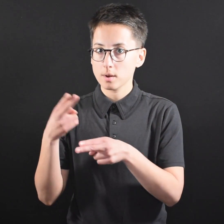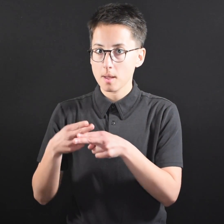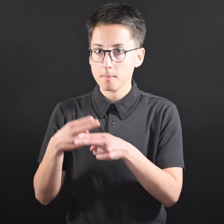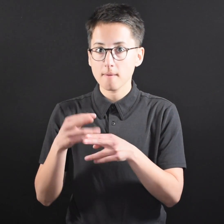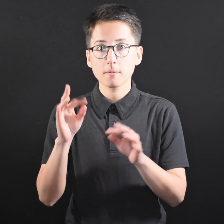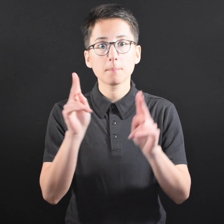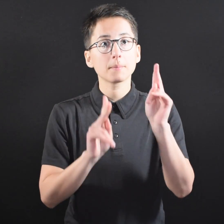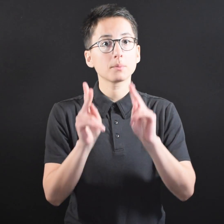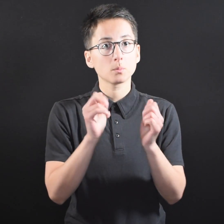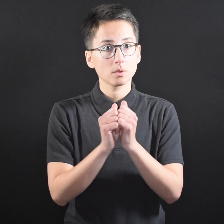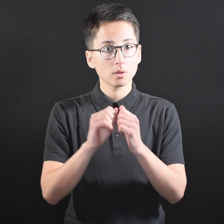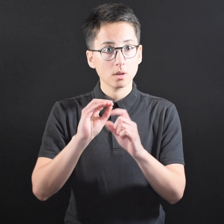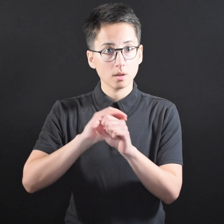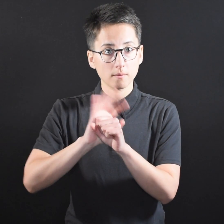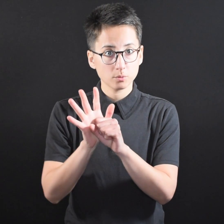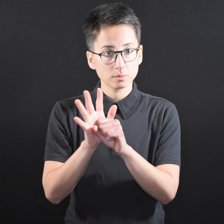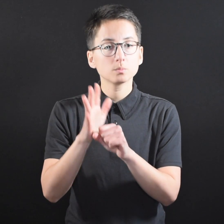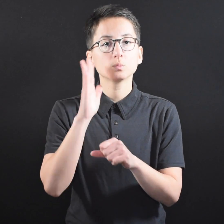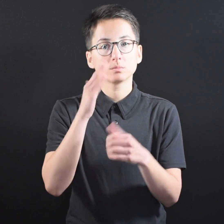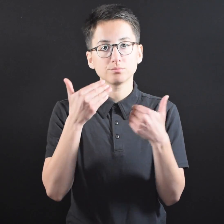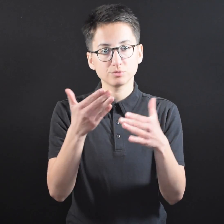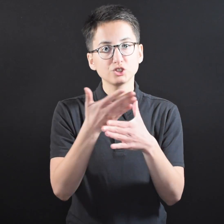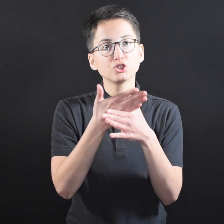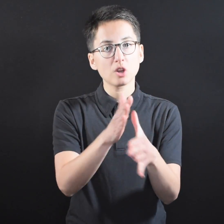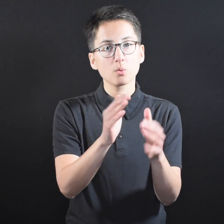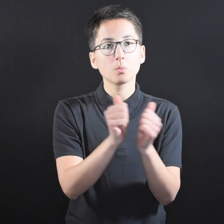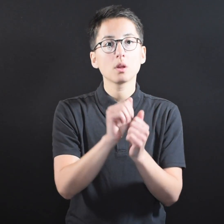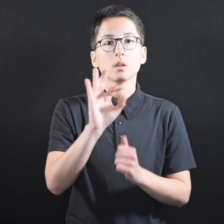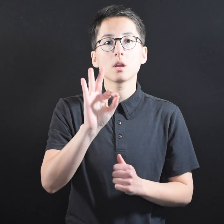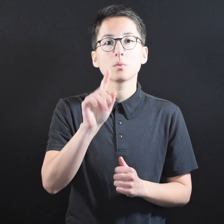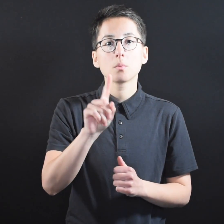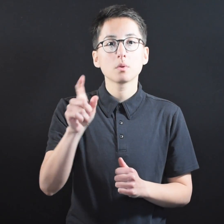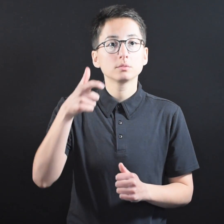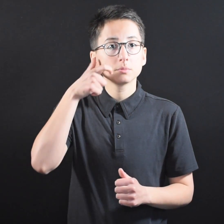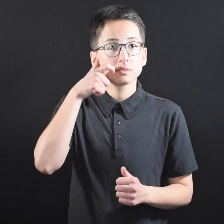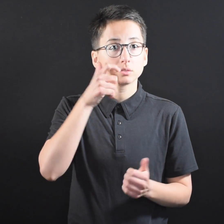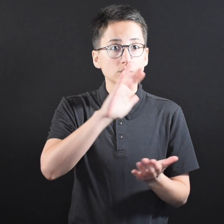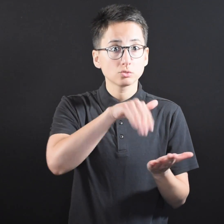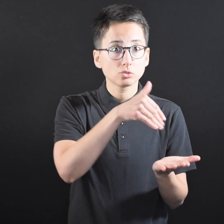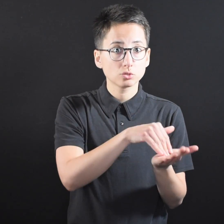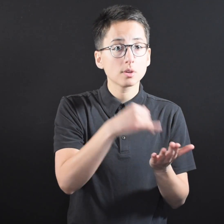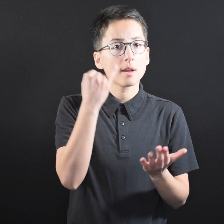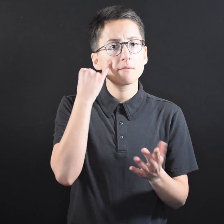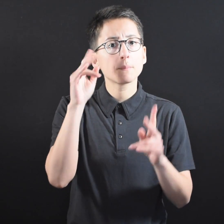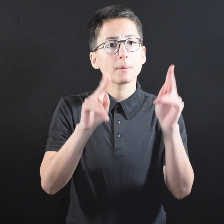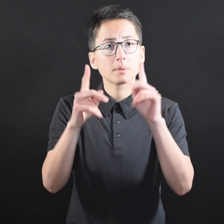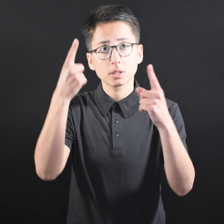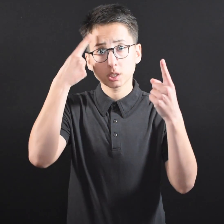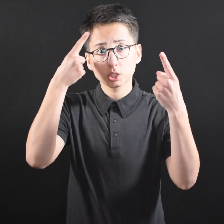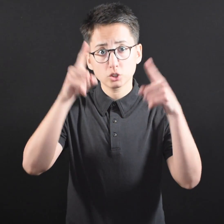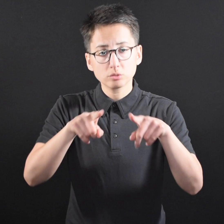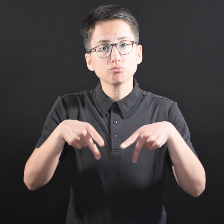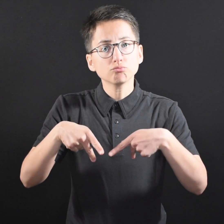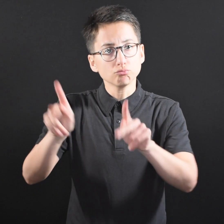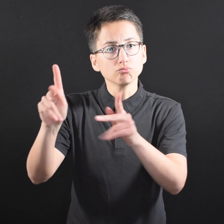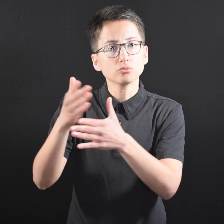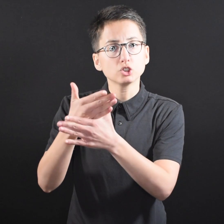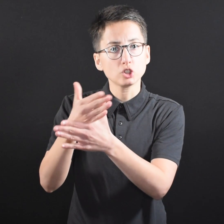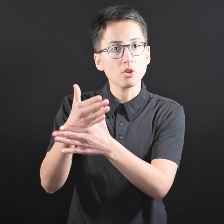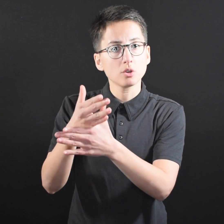Addresses, but not names of people who test positive for COVID-19, are shared with 911 dispatch centers if the